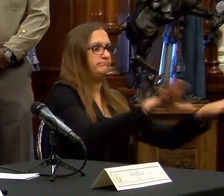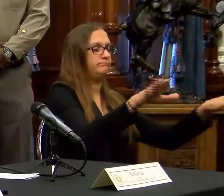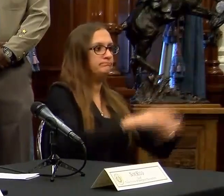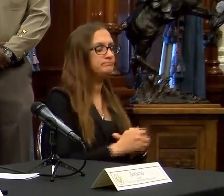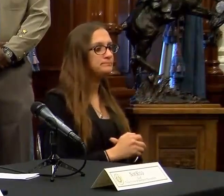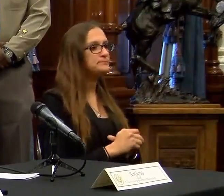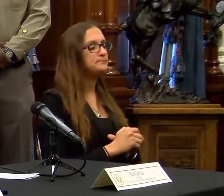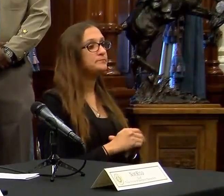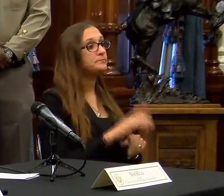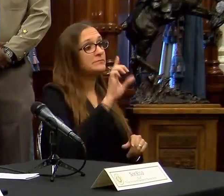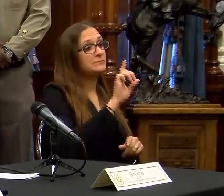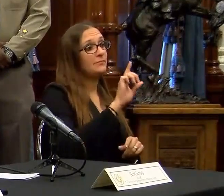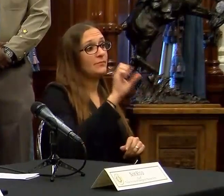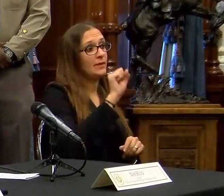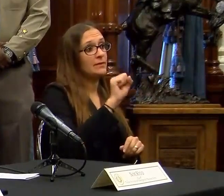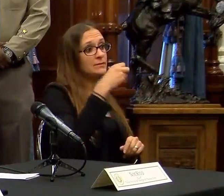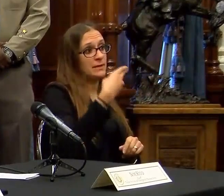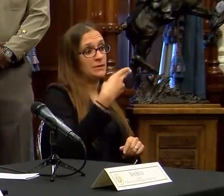It is